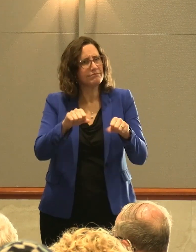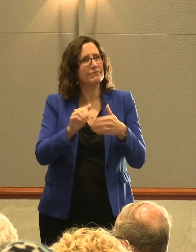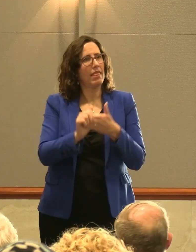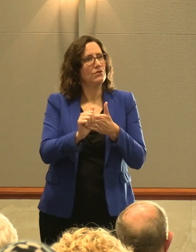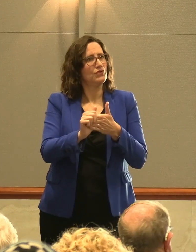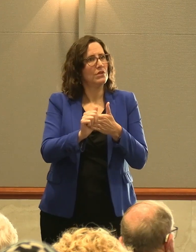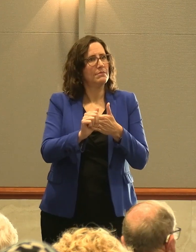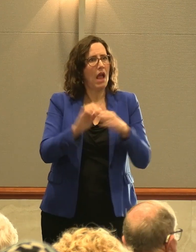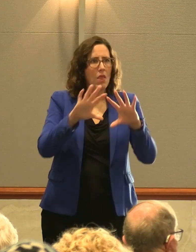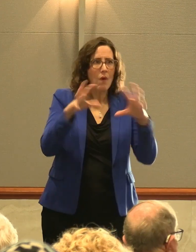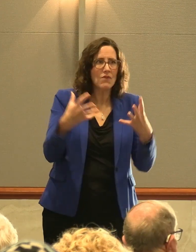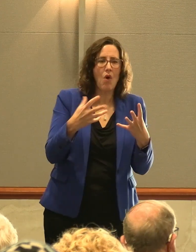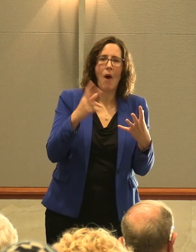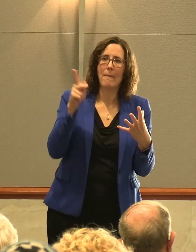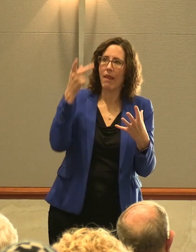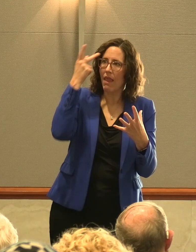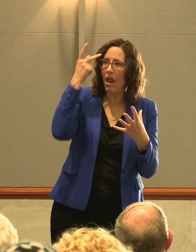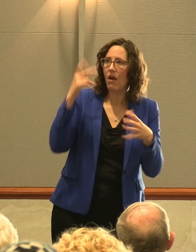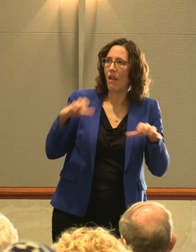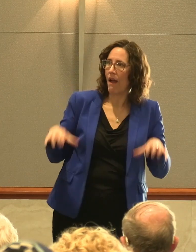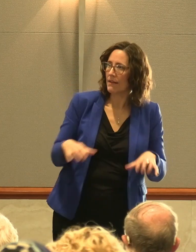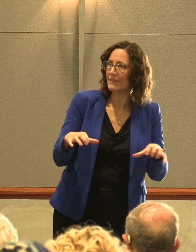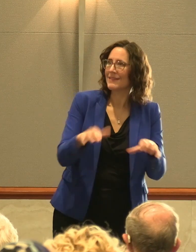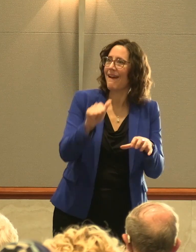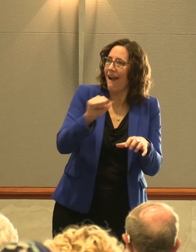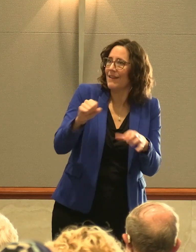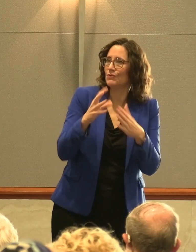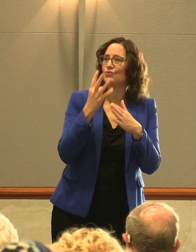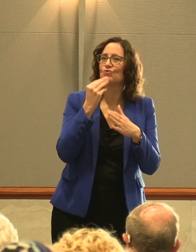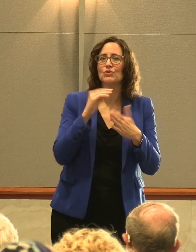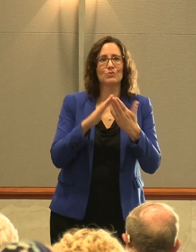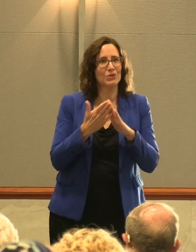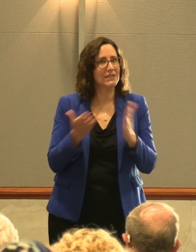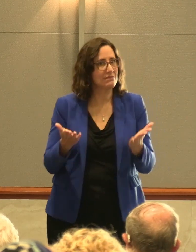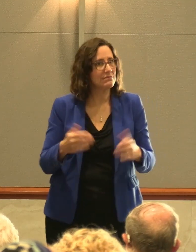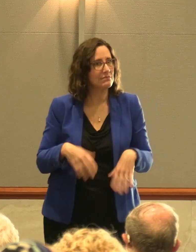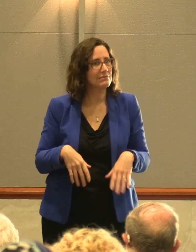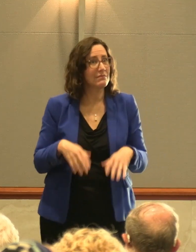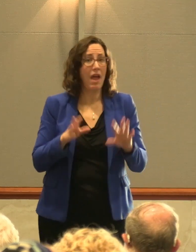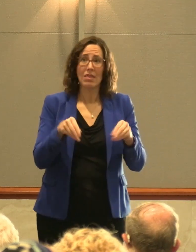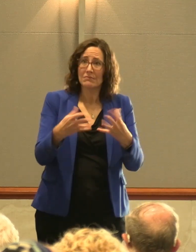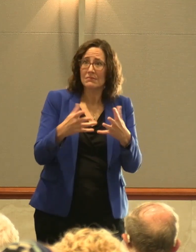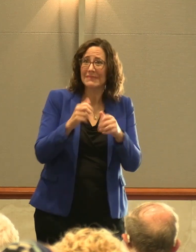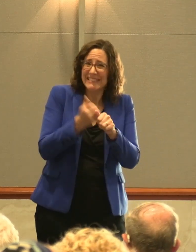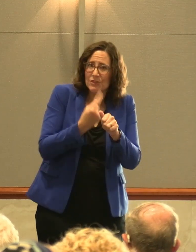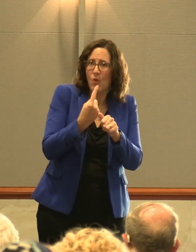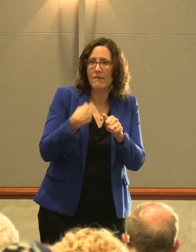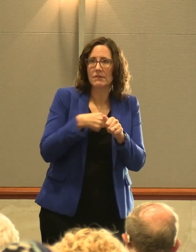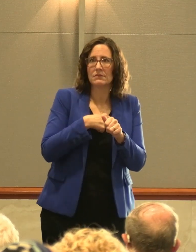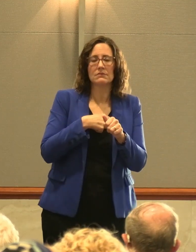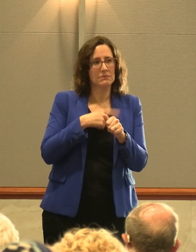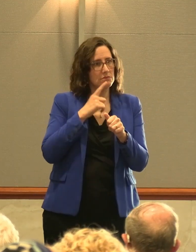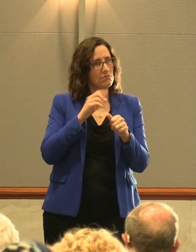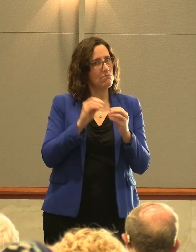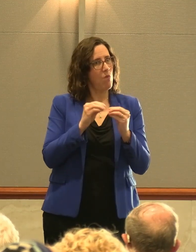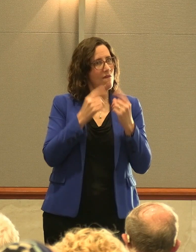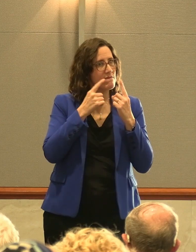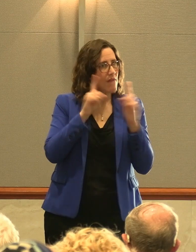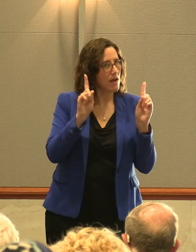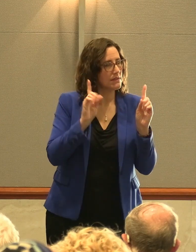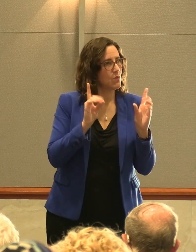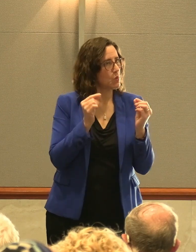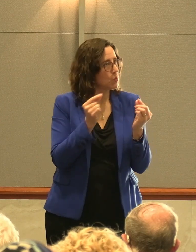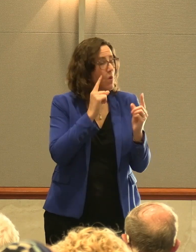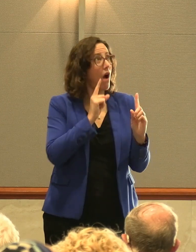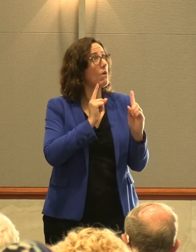the overall political activism that we have as a Jewish community, and enable each and every one of us to be more effective in what we do, in the goals that